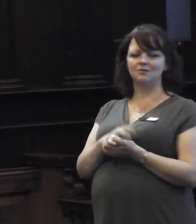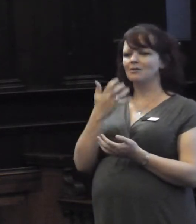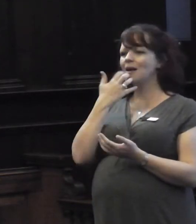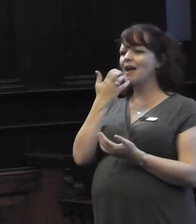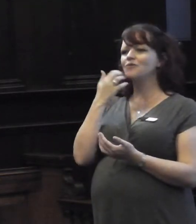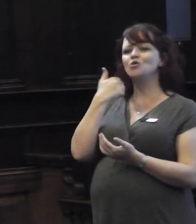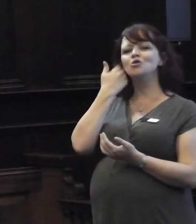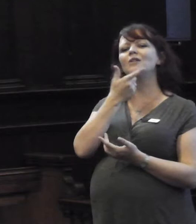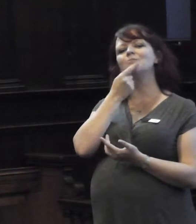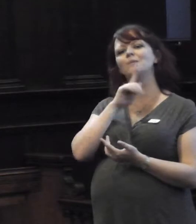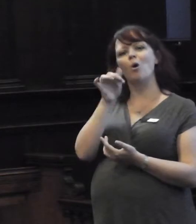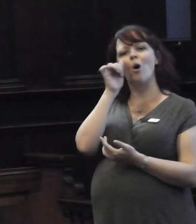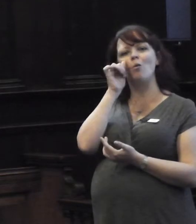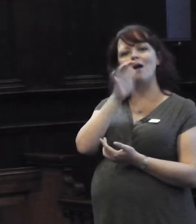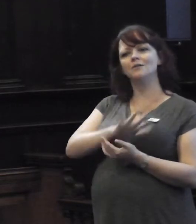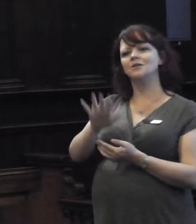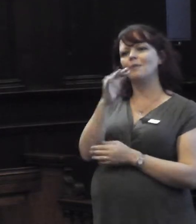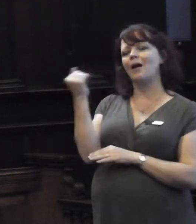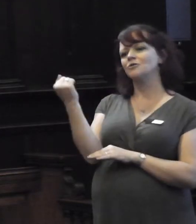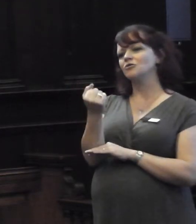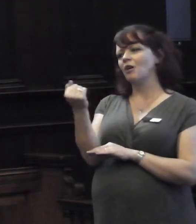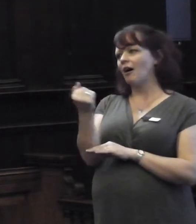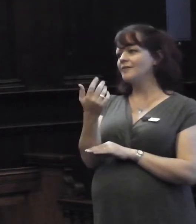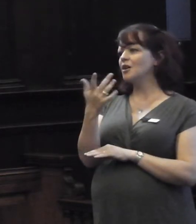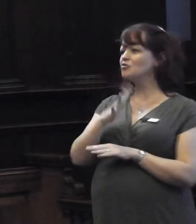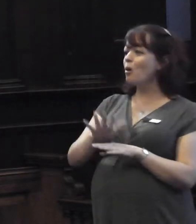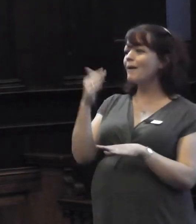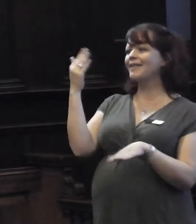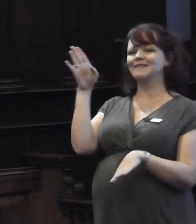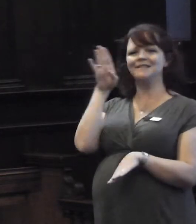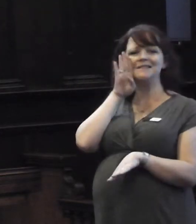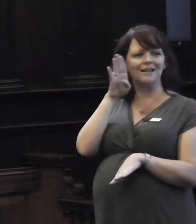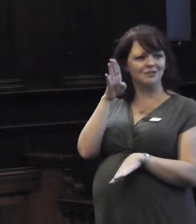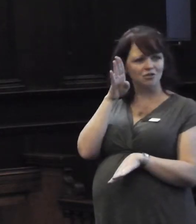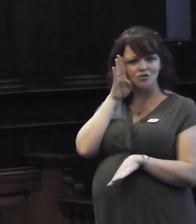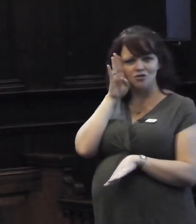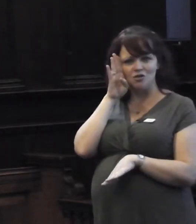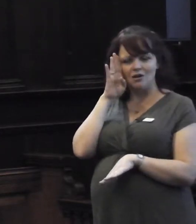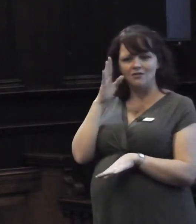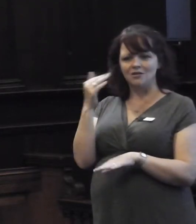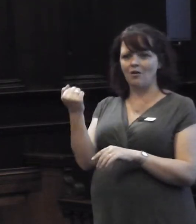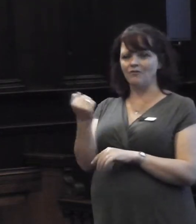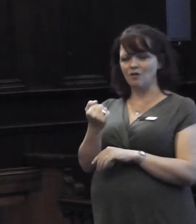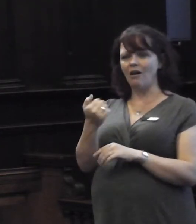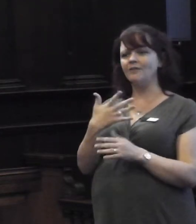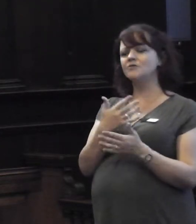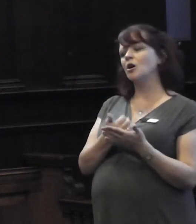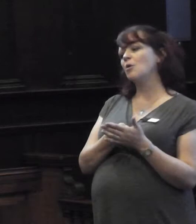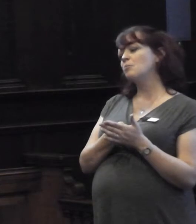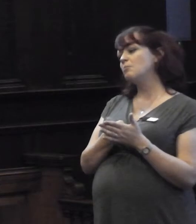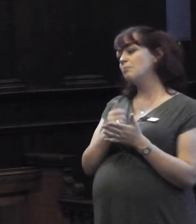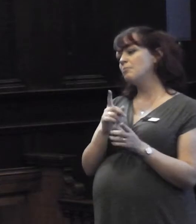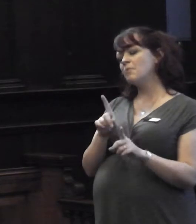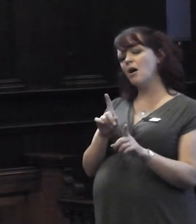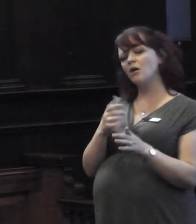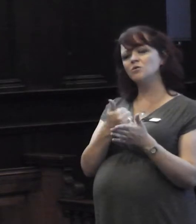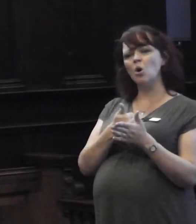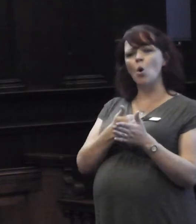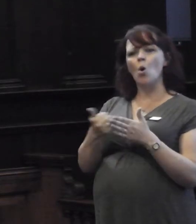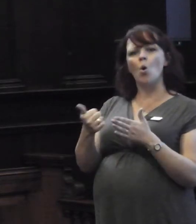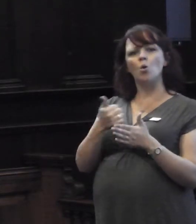amongst young people, not just of the dangers of carrying and using knives, but of